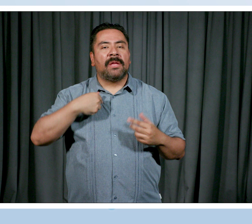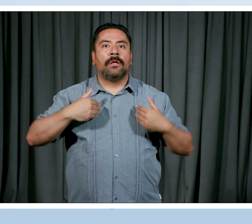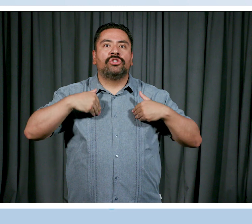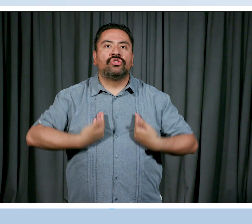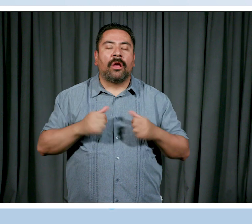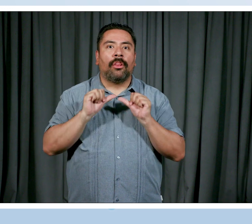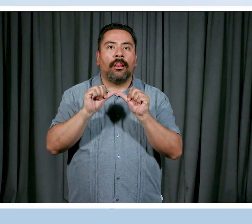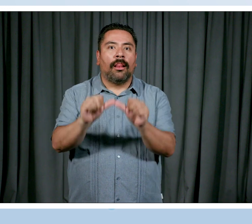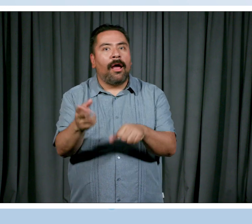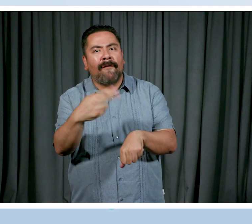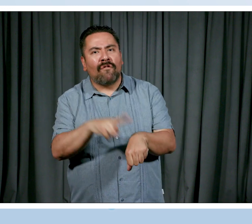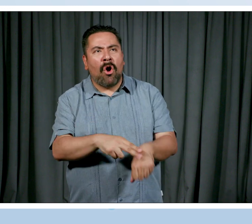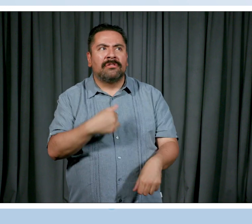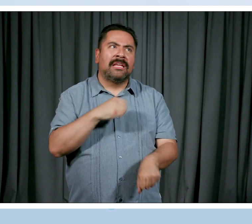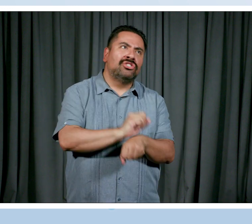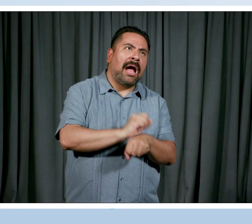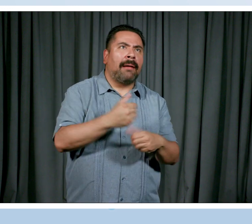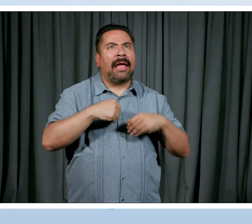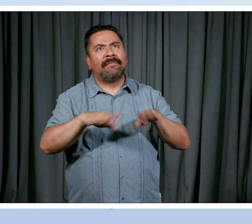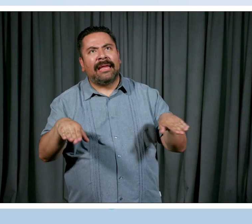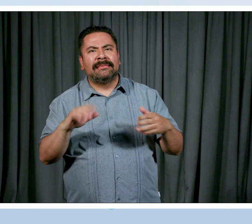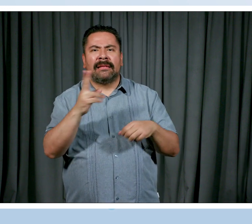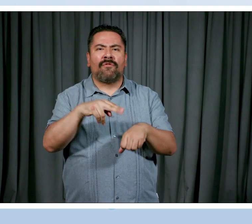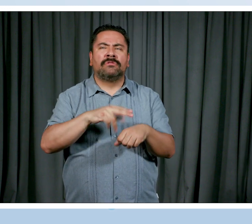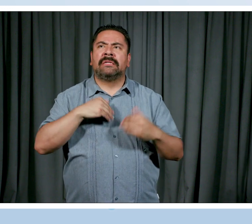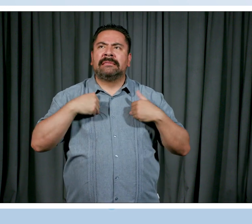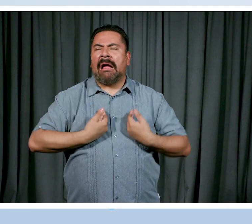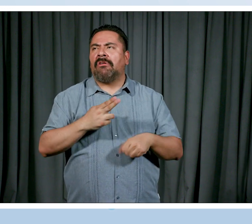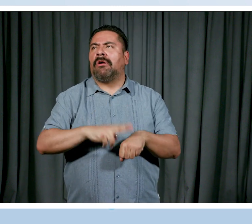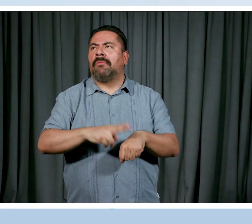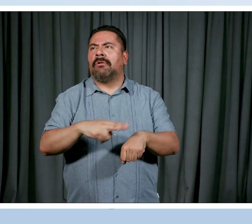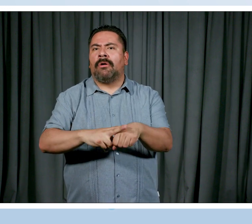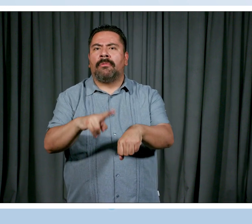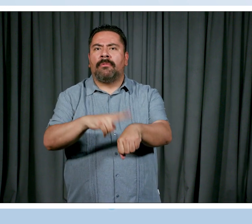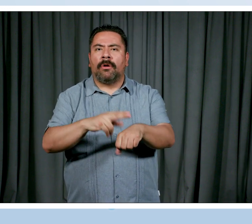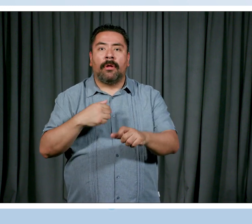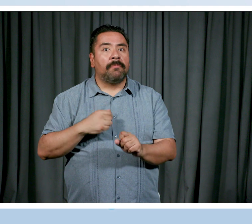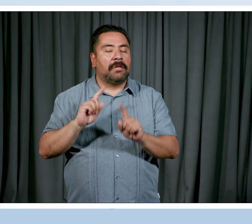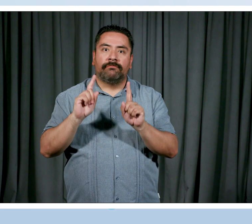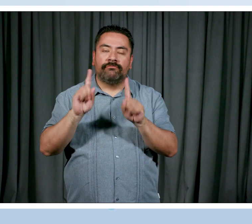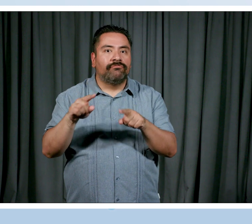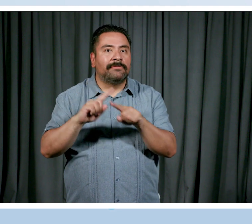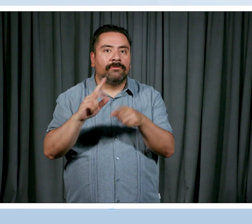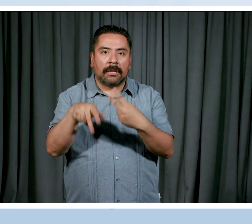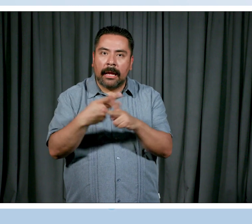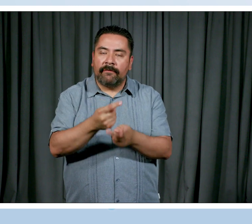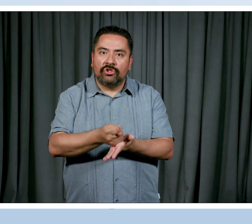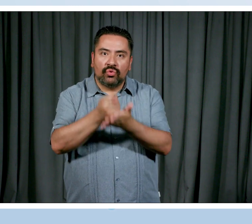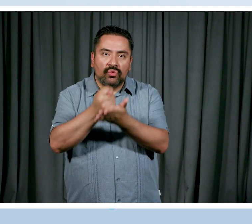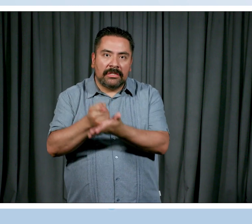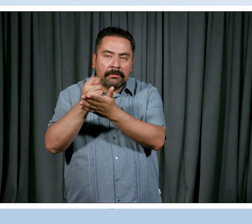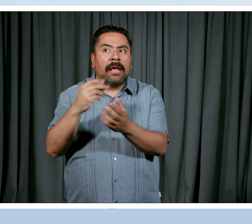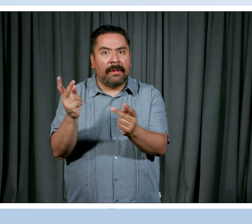of course you are. You've a job and kids and whatever. And I've done all types of different treatments and figuring